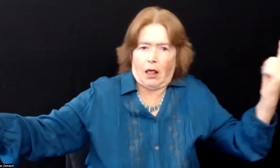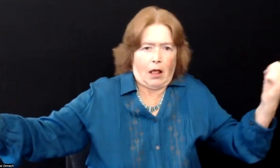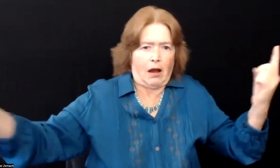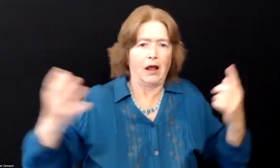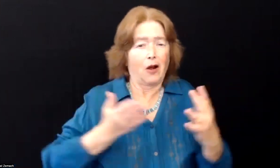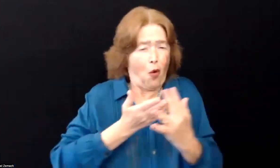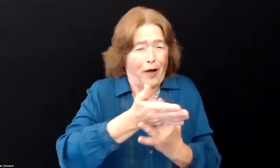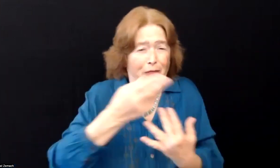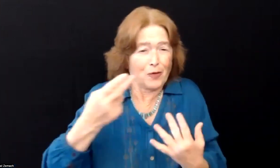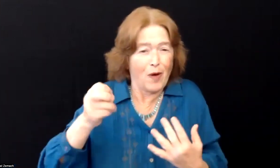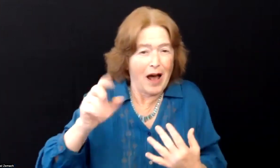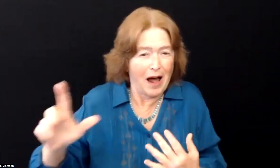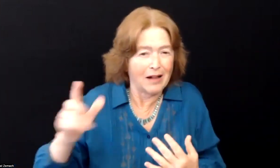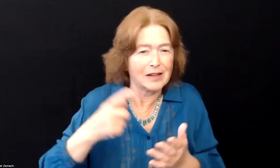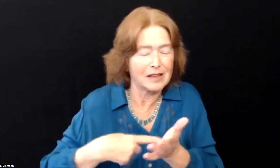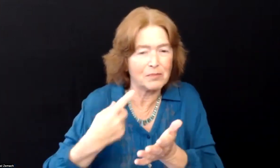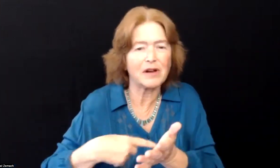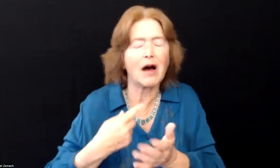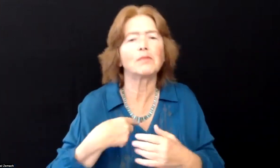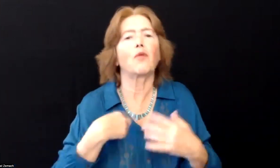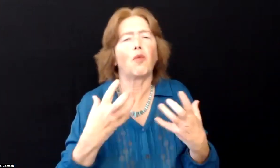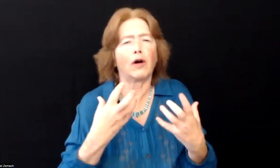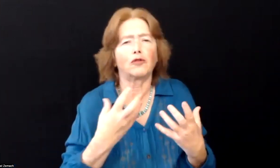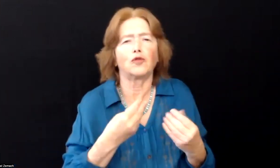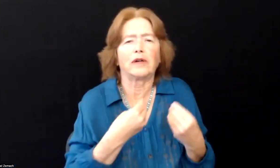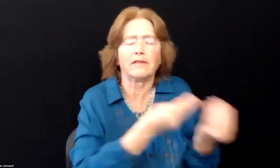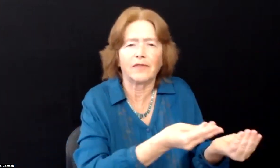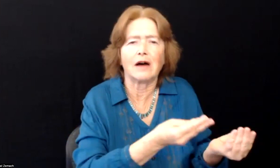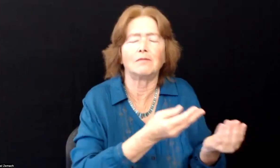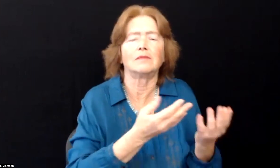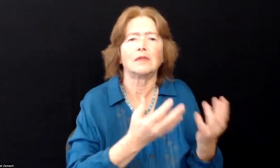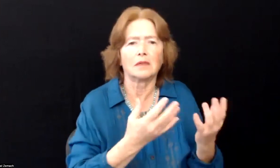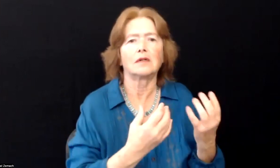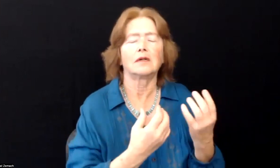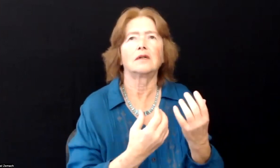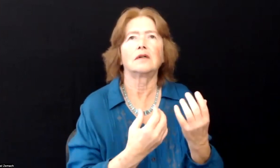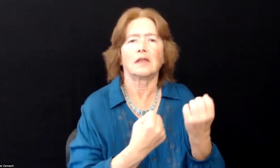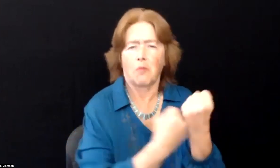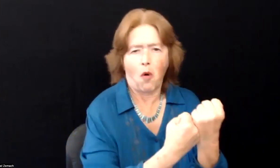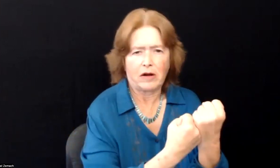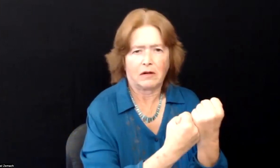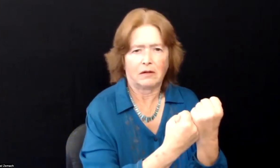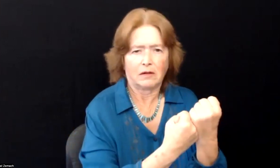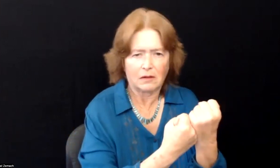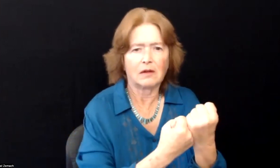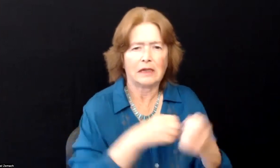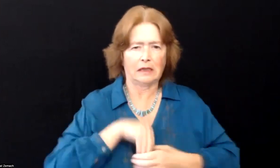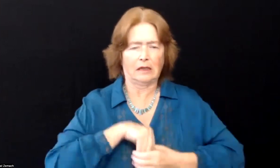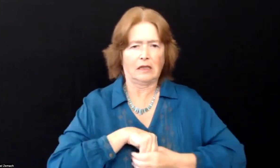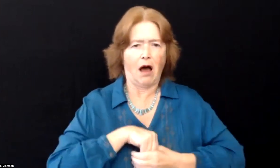deaf world. I remember going through hell, and I wanted to provide that support